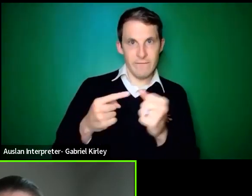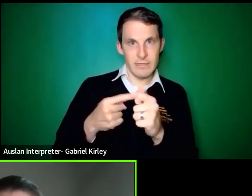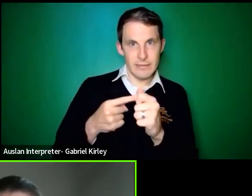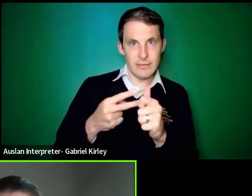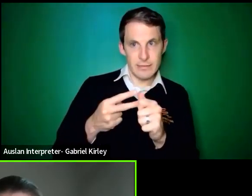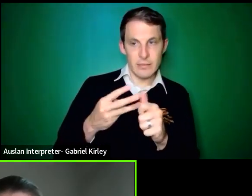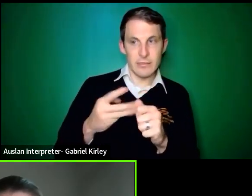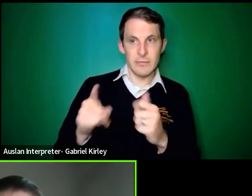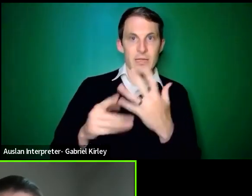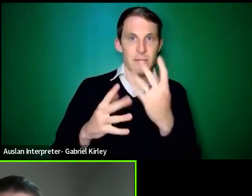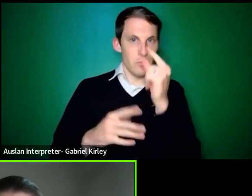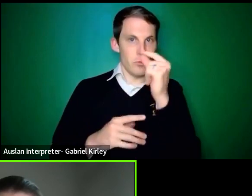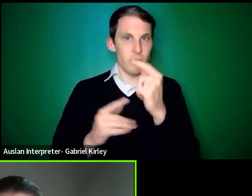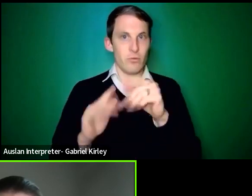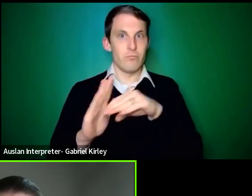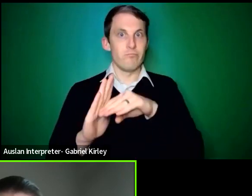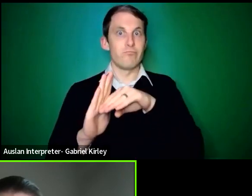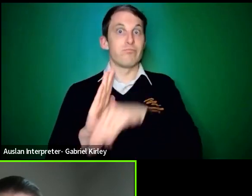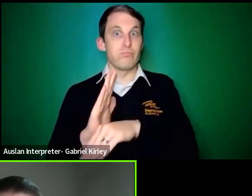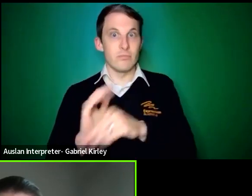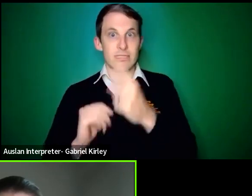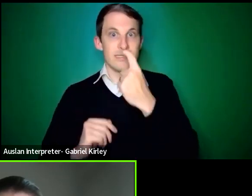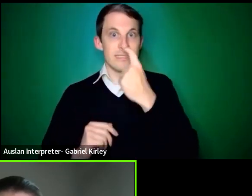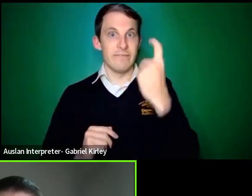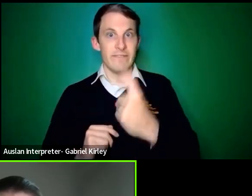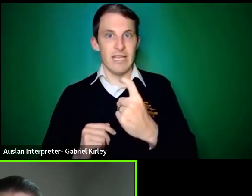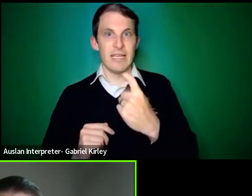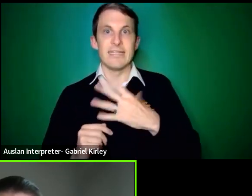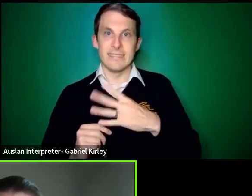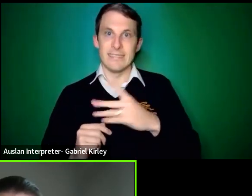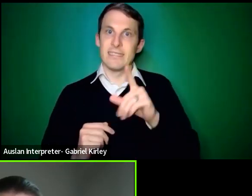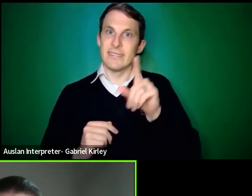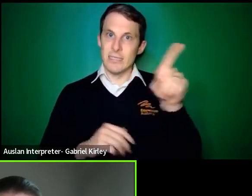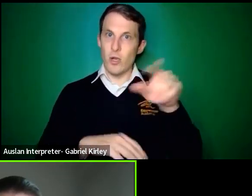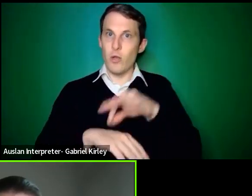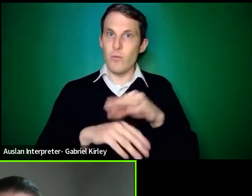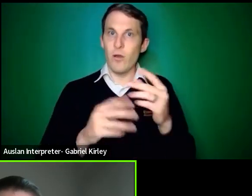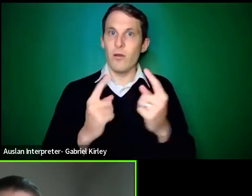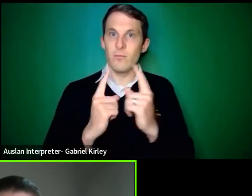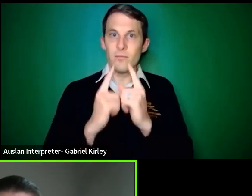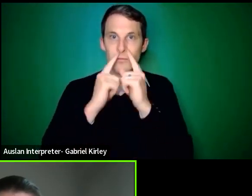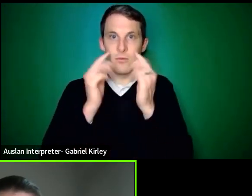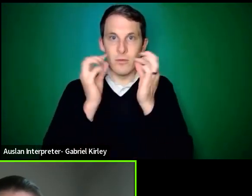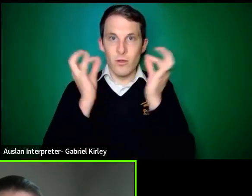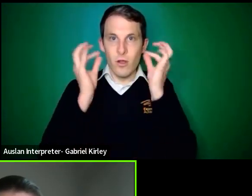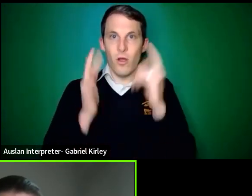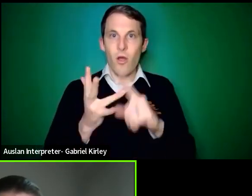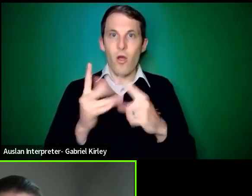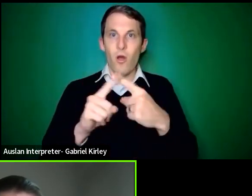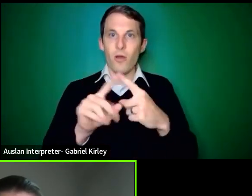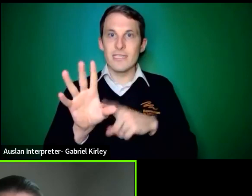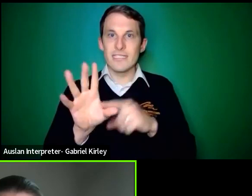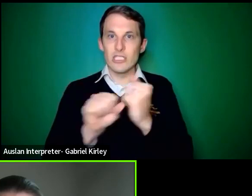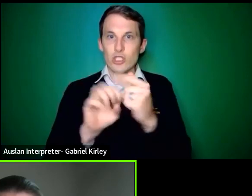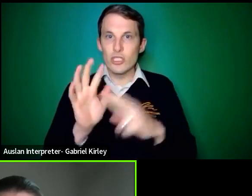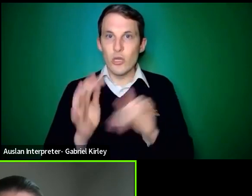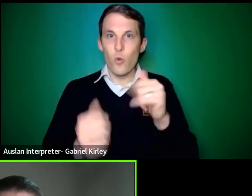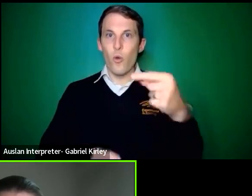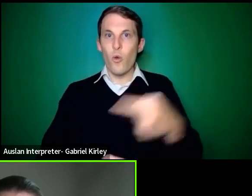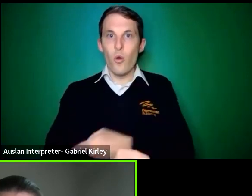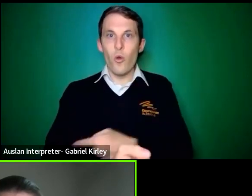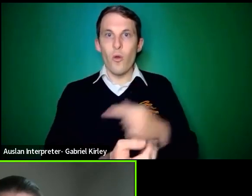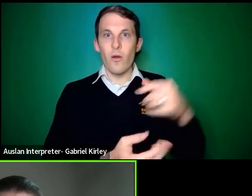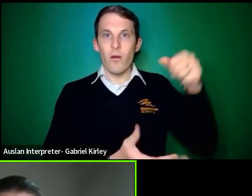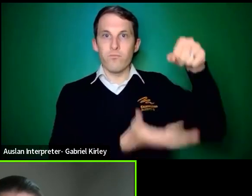have more severe illness or may need to come into hospital for treatment, either with oxygen or fluids. So some of those warning signs to look for